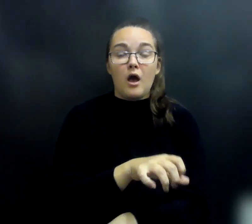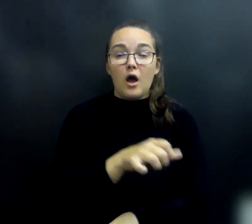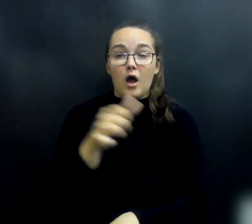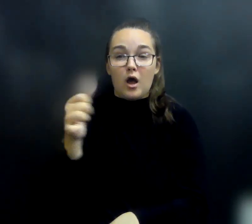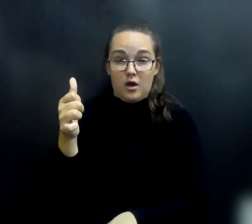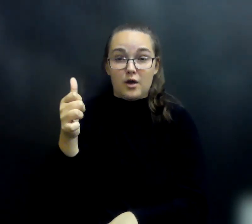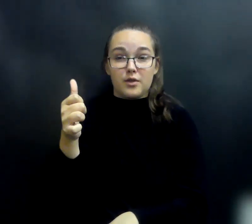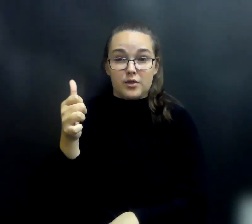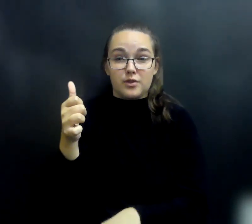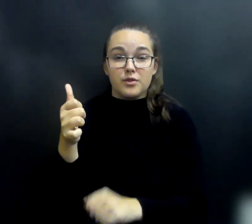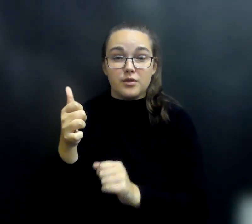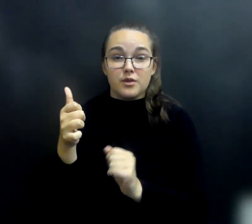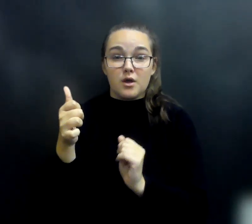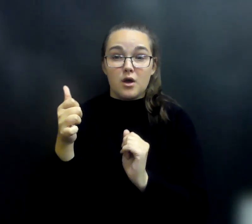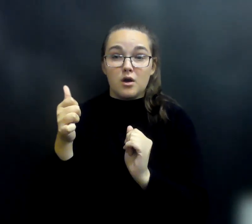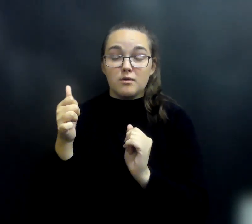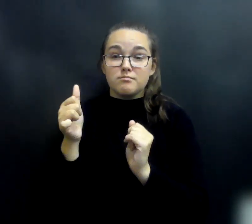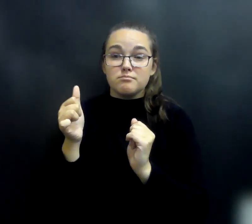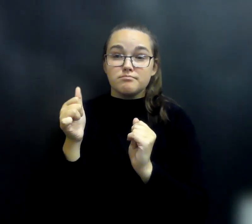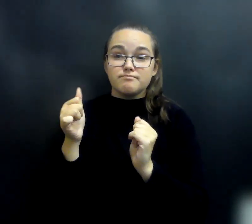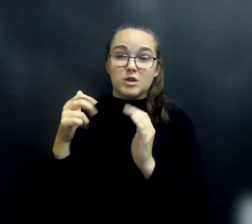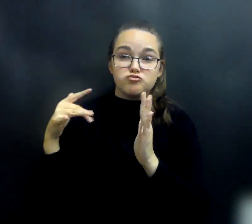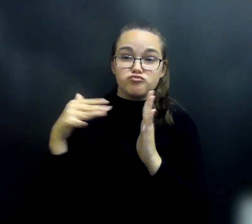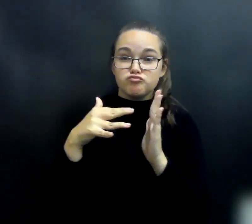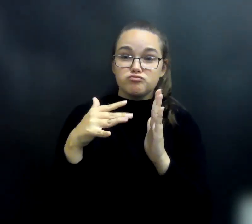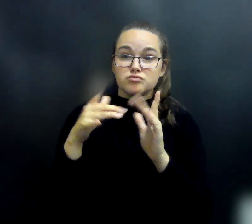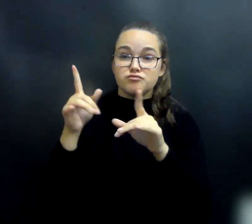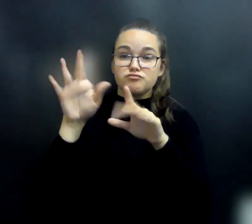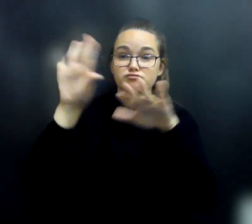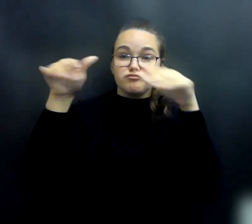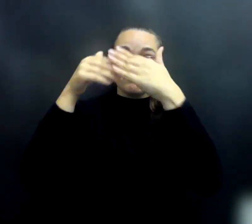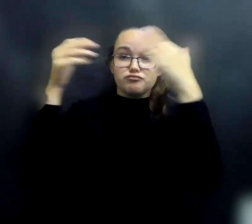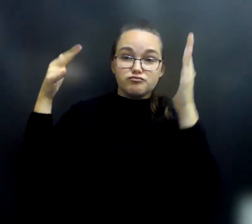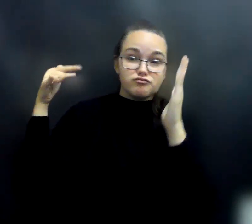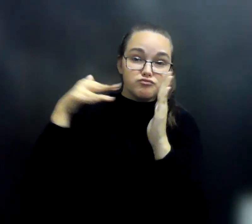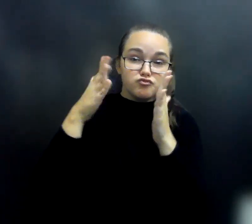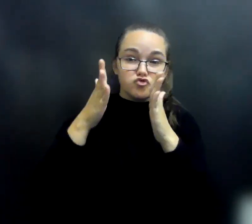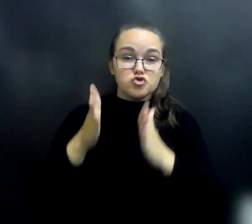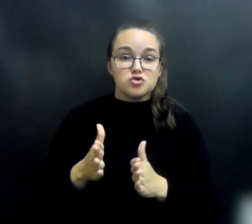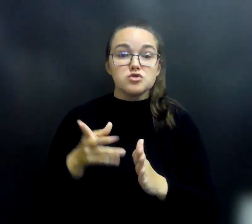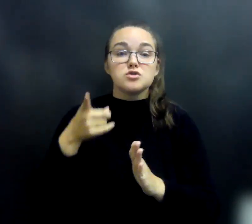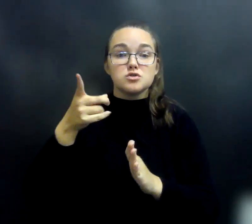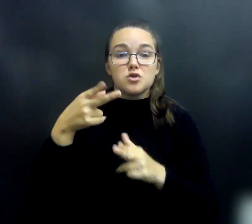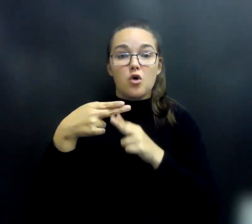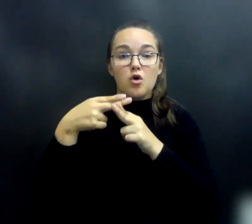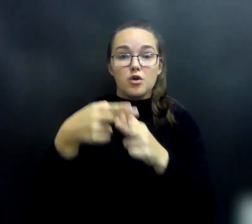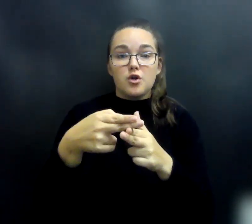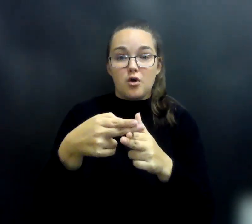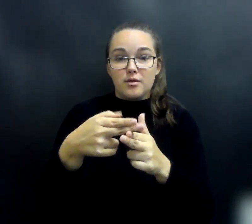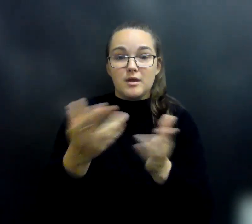George III. But that wasn't the planet's name for very long. Other astronomers renamed it